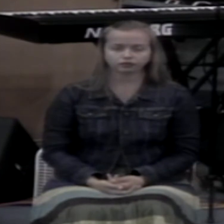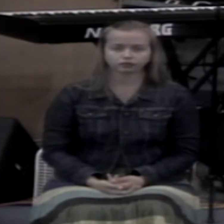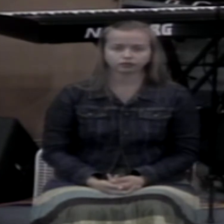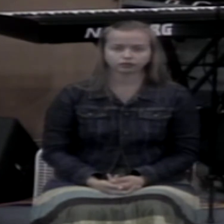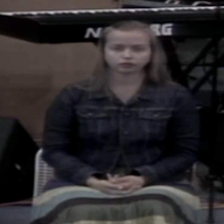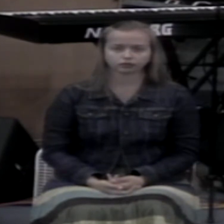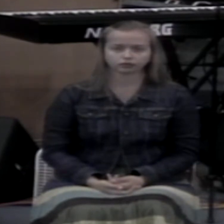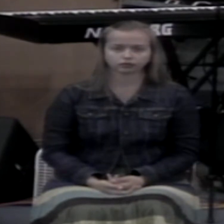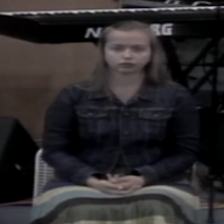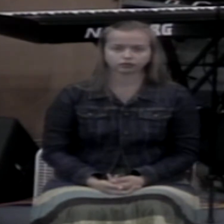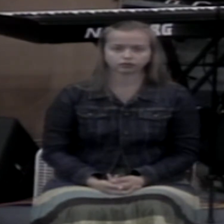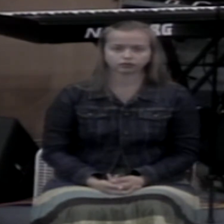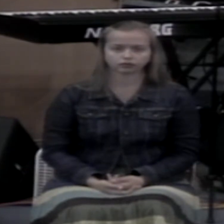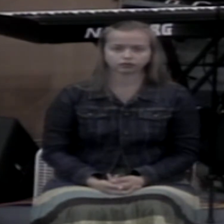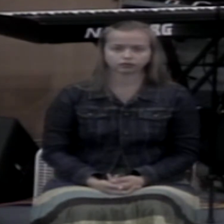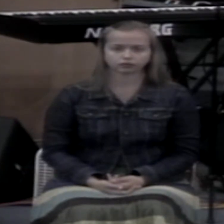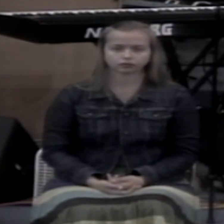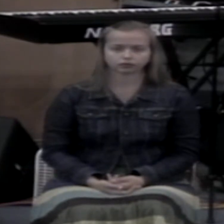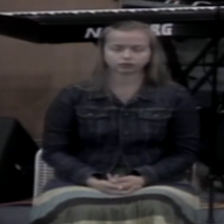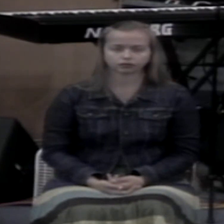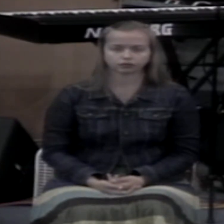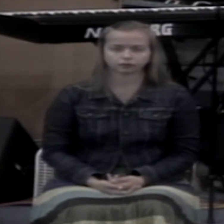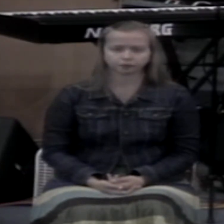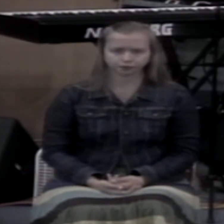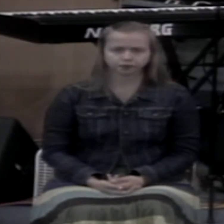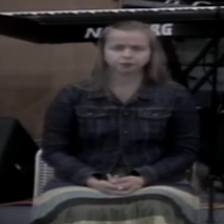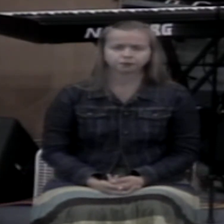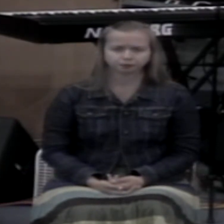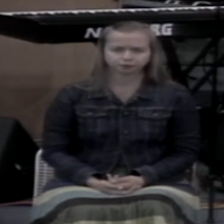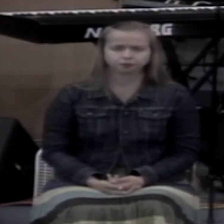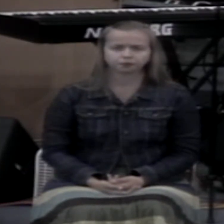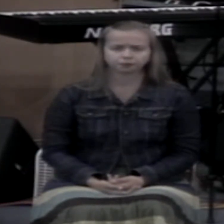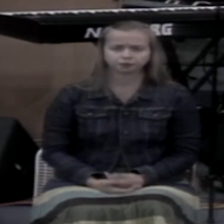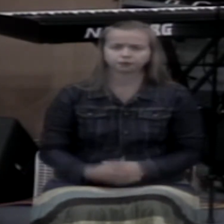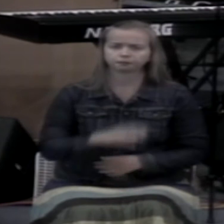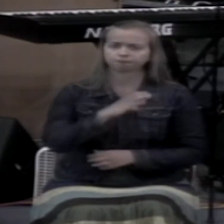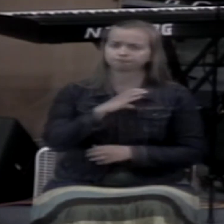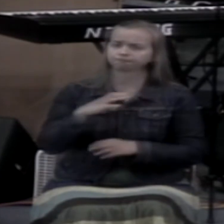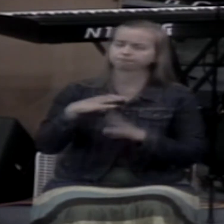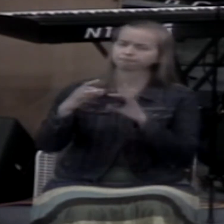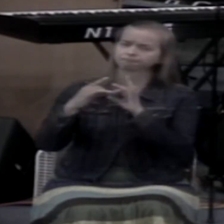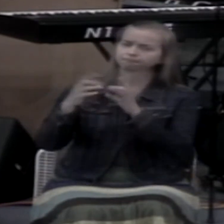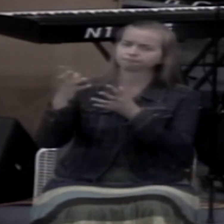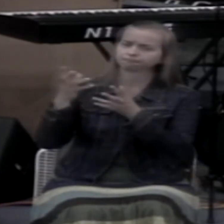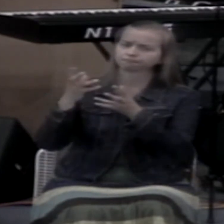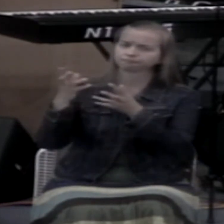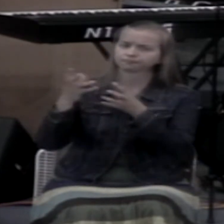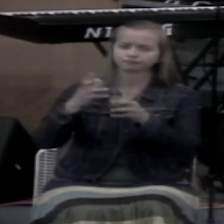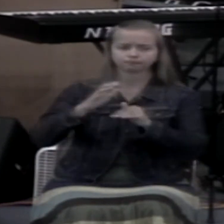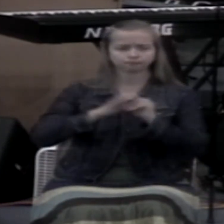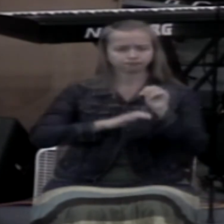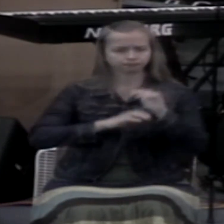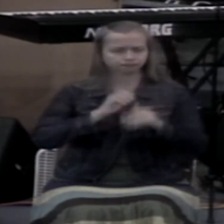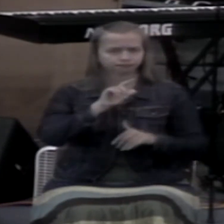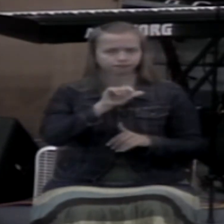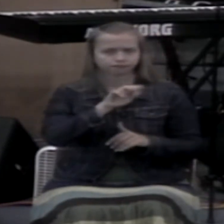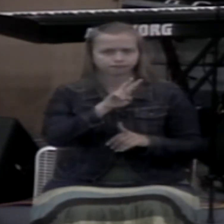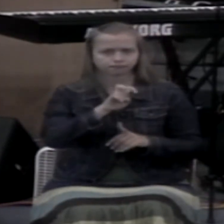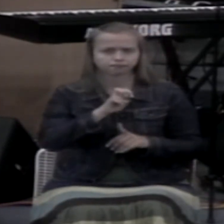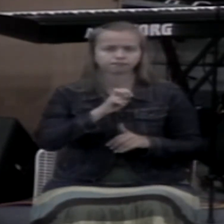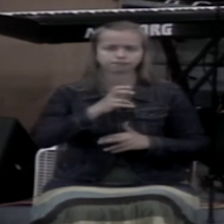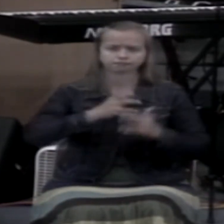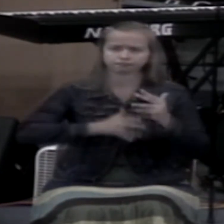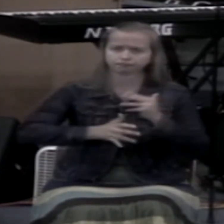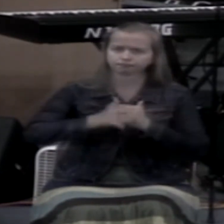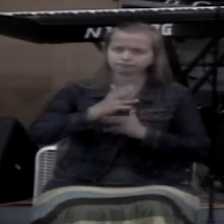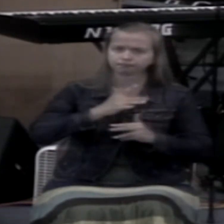any bowels of mercy, fulfill ye my joy, that ye may be like-minded, having the same love, beholding